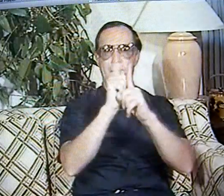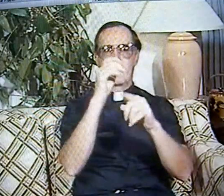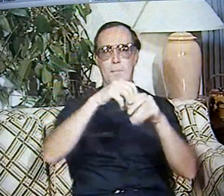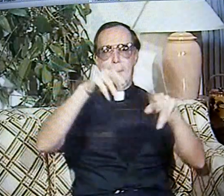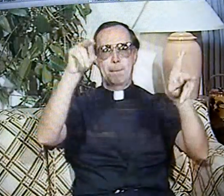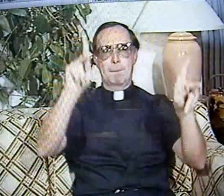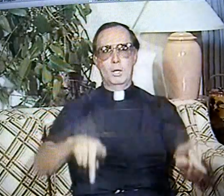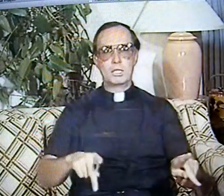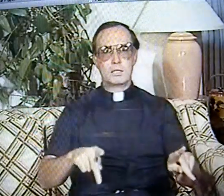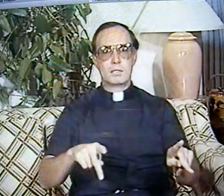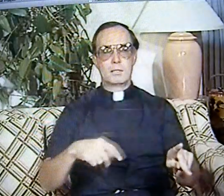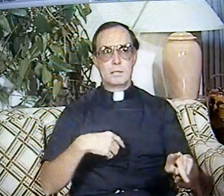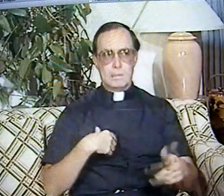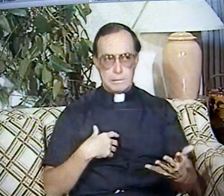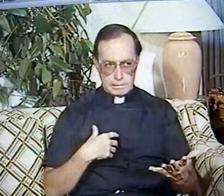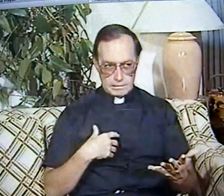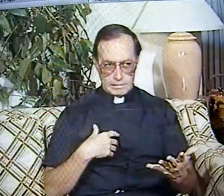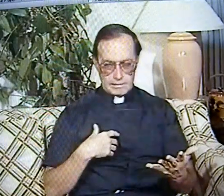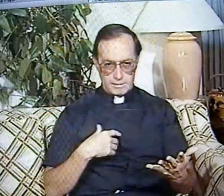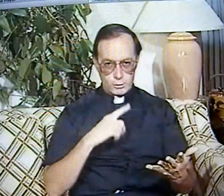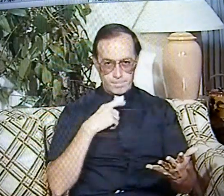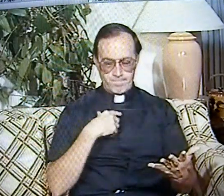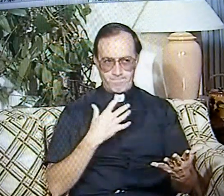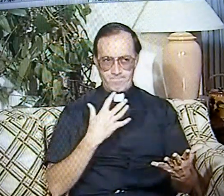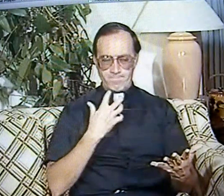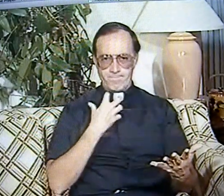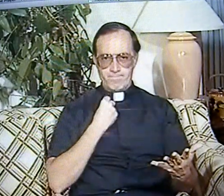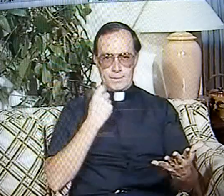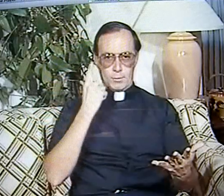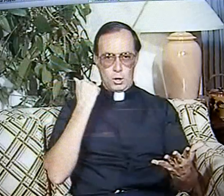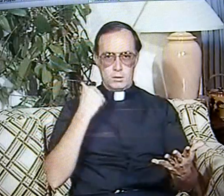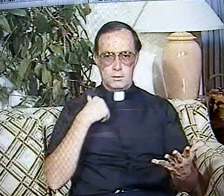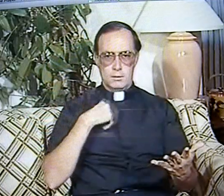So they asked me to fly to meet them in person.